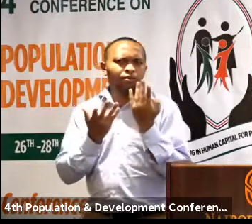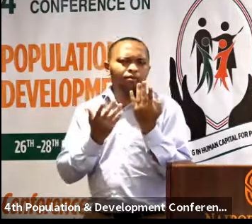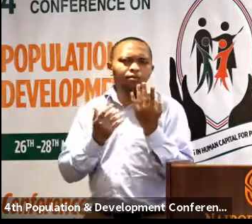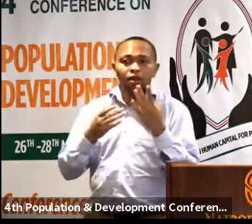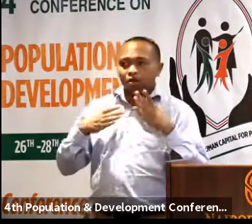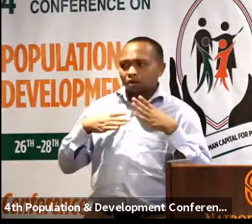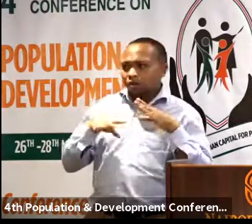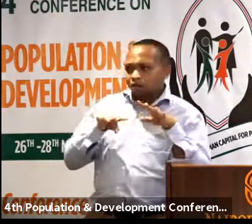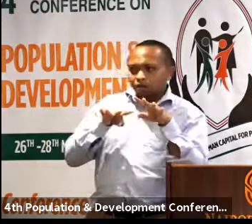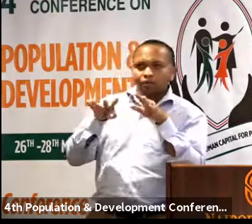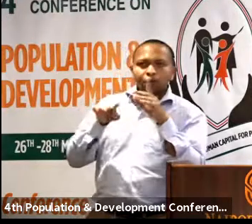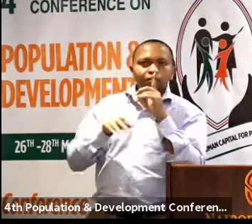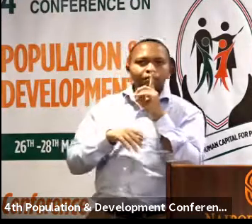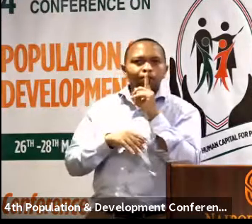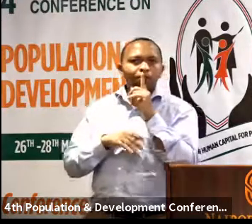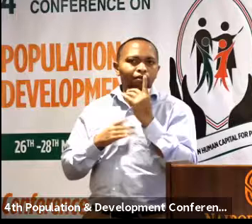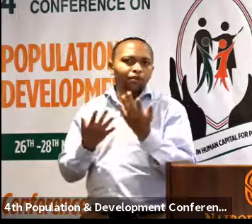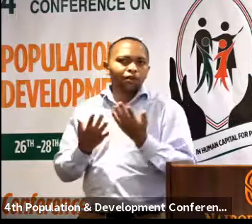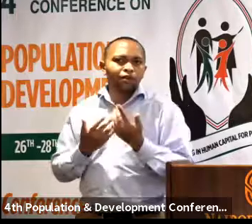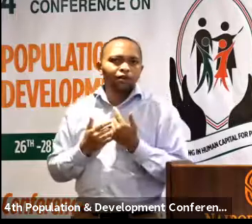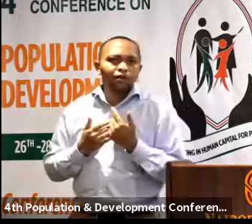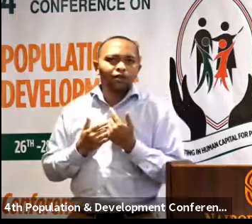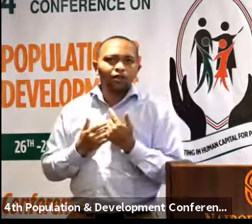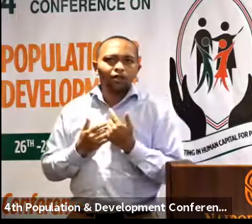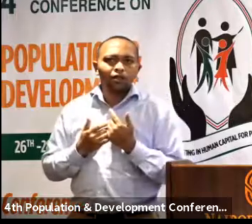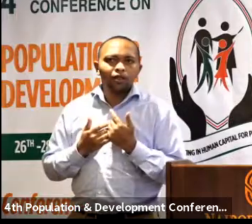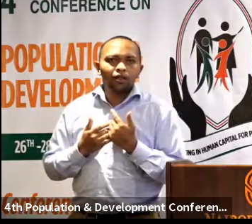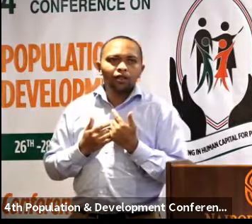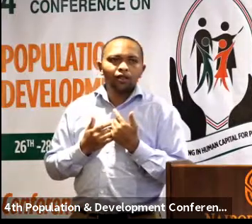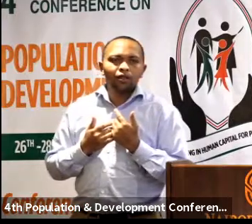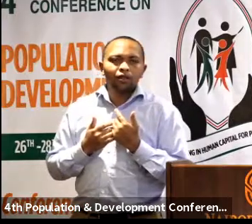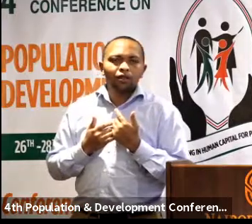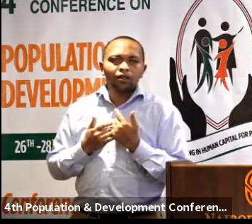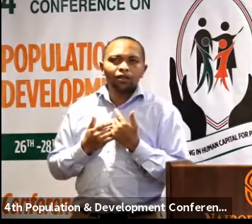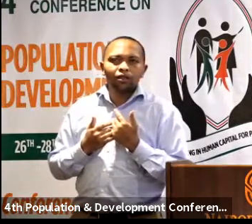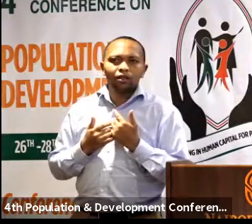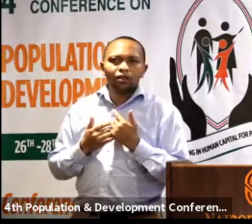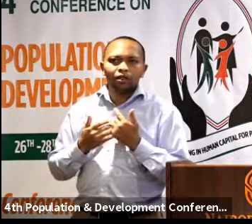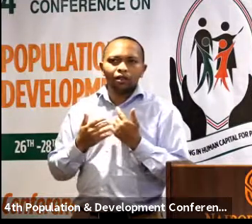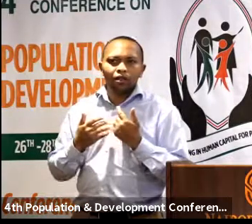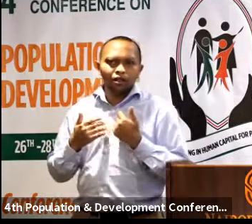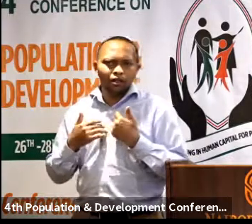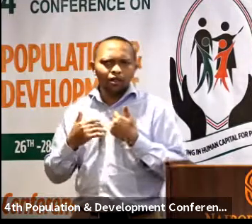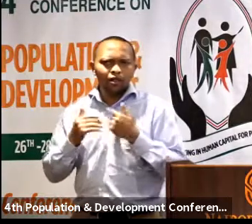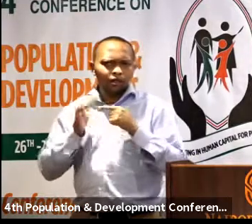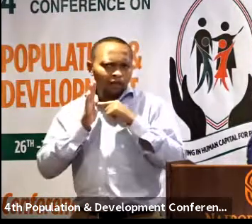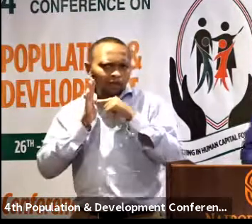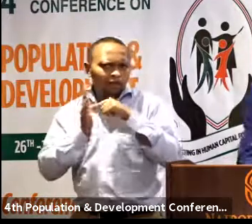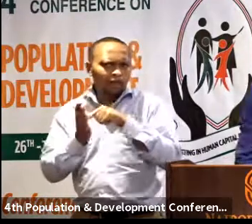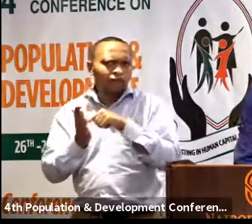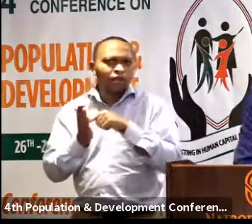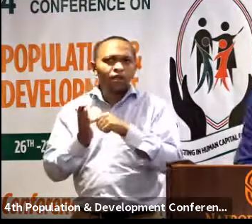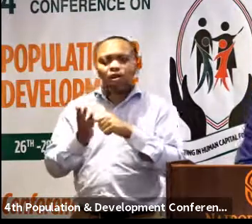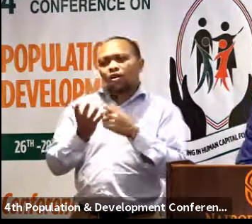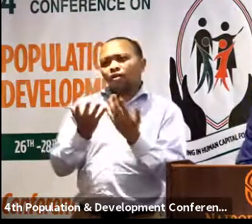was that the three presentations had not emphasized the issue